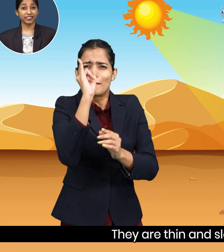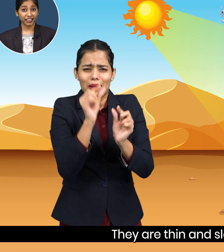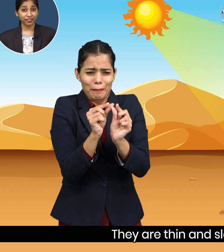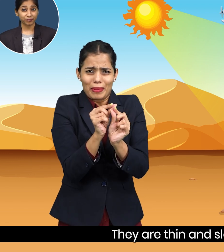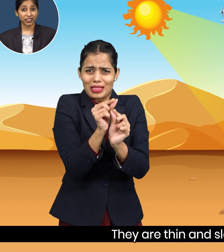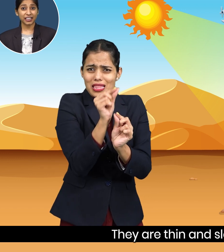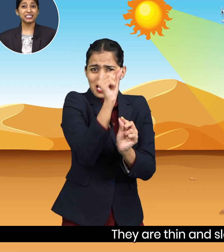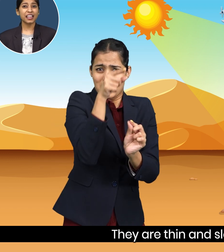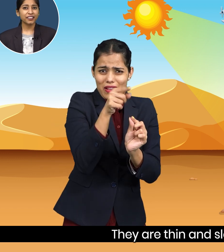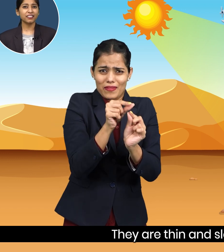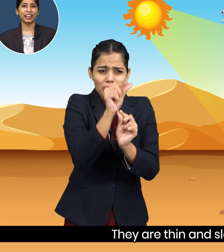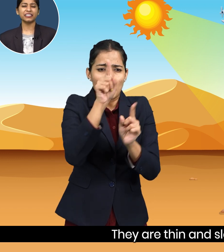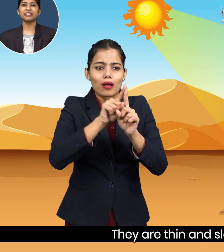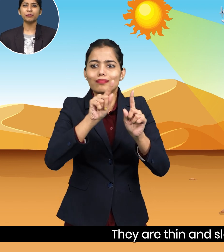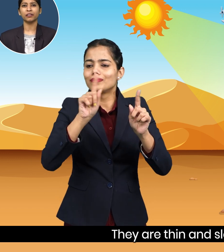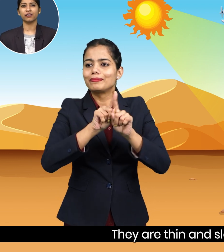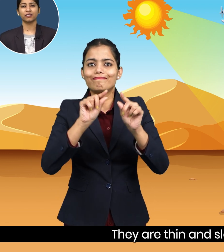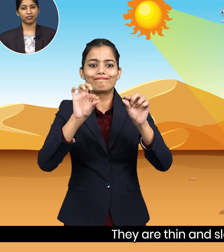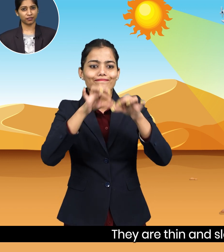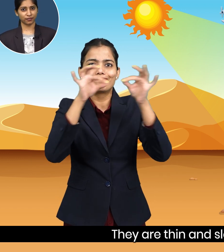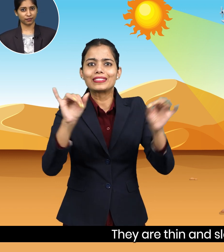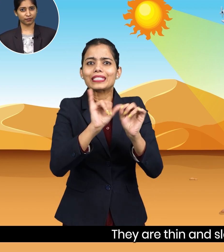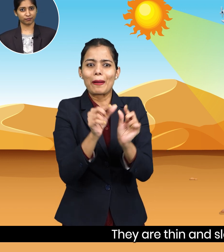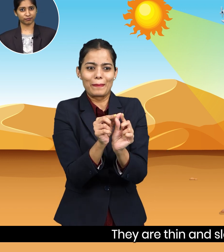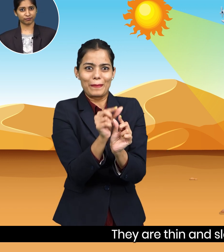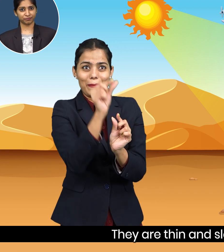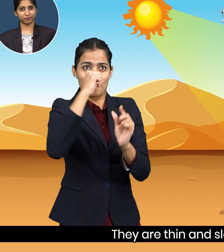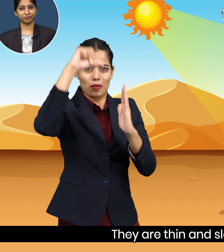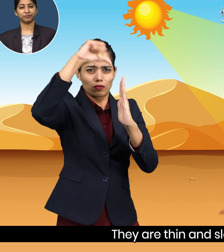They are thin and slender like a ribbon.